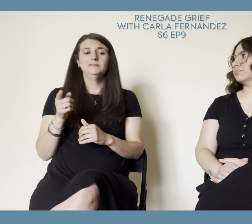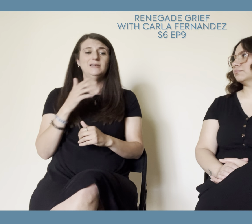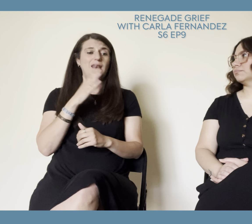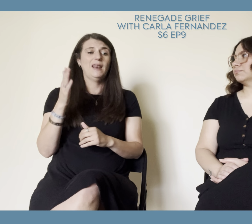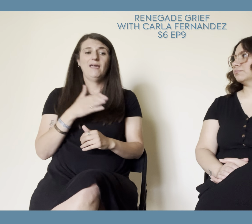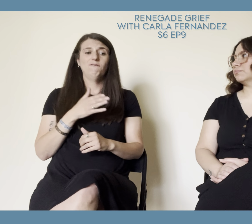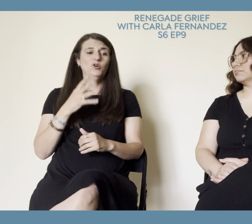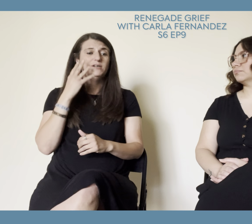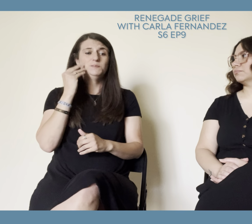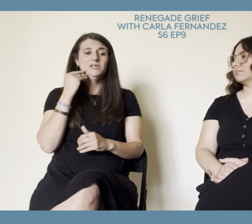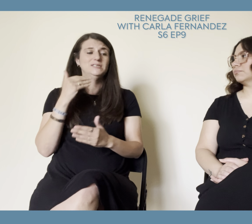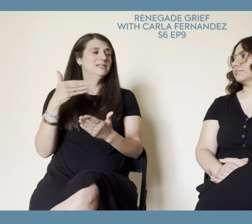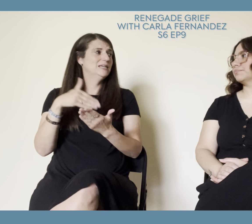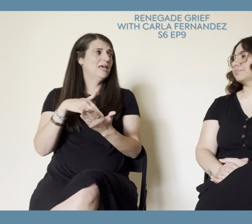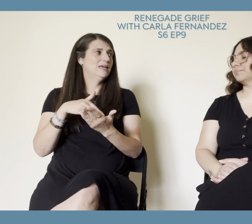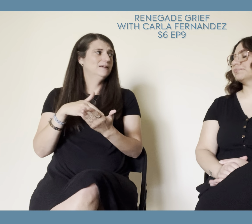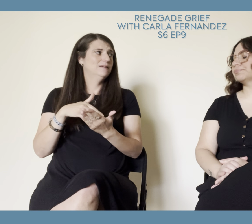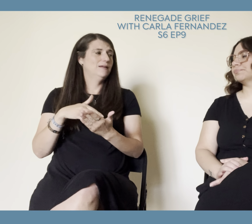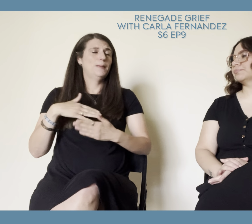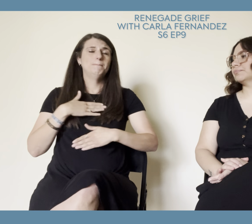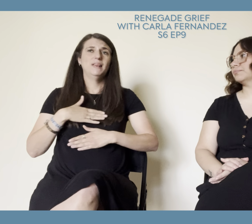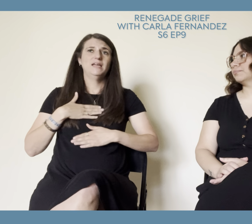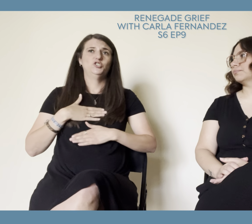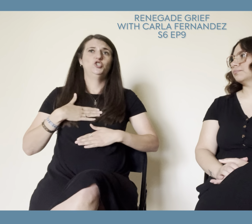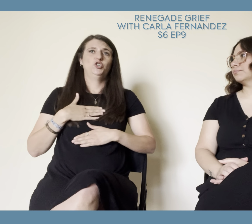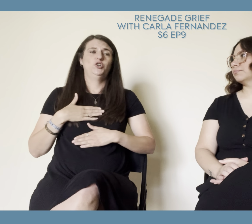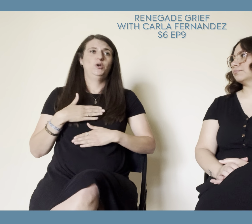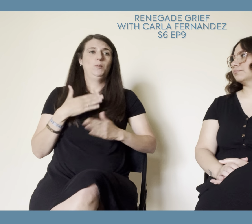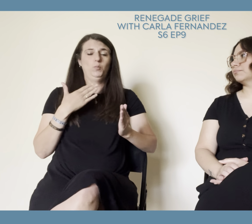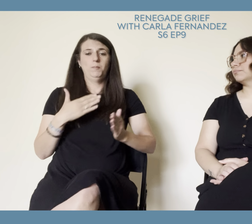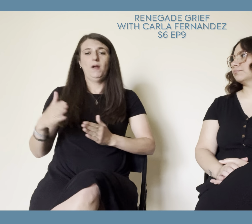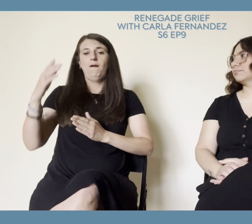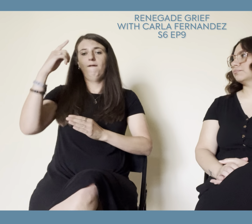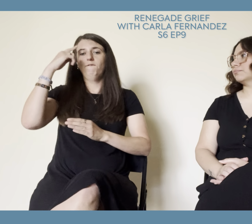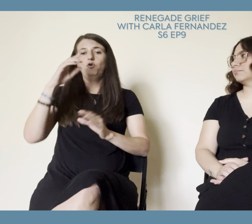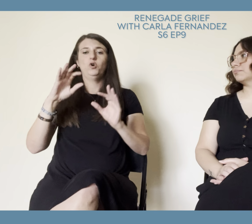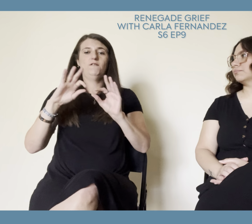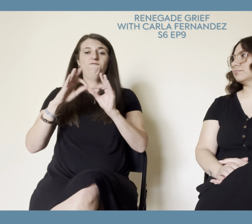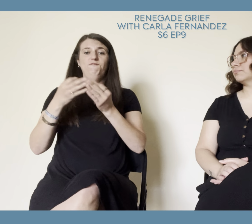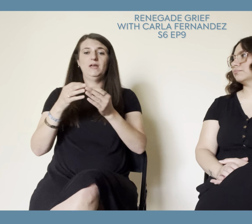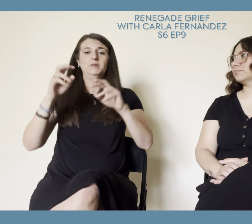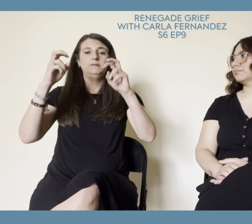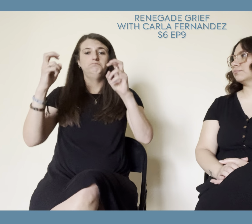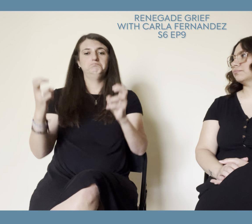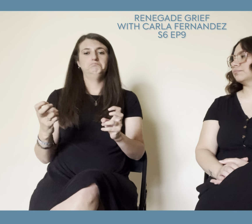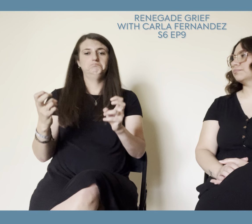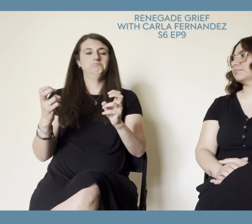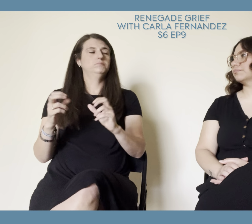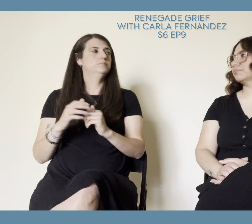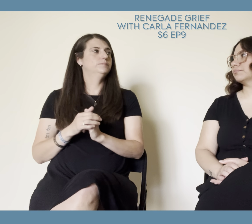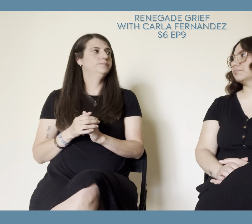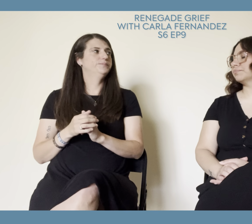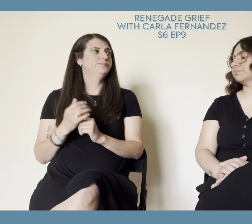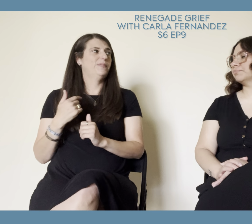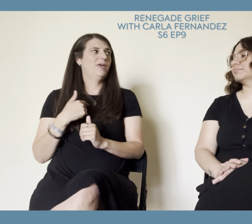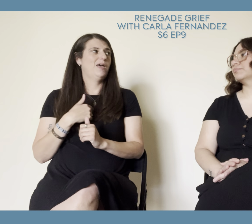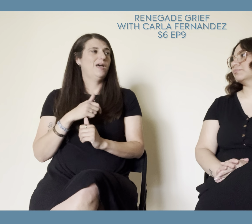the corporeal pleasure that is preparing to sit down with his favorite people. And I will never get the corporeal